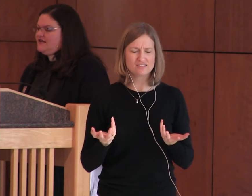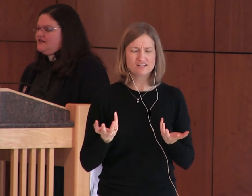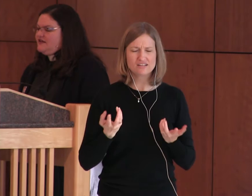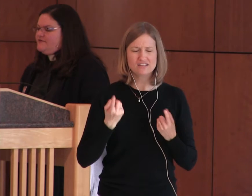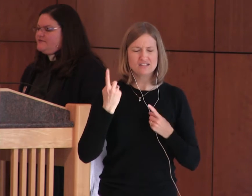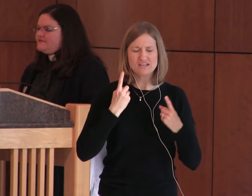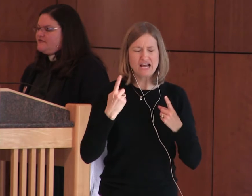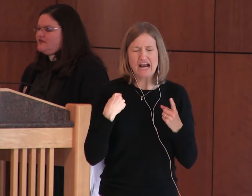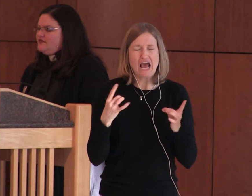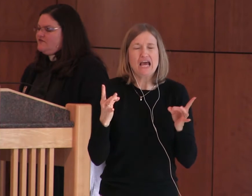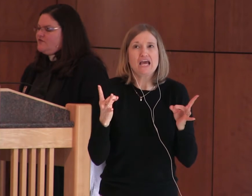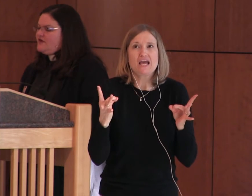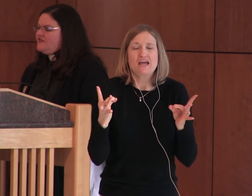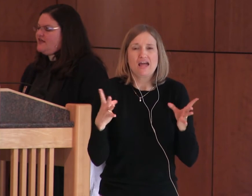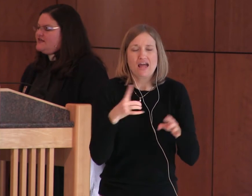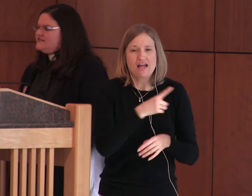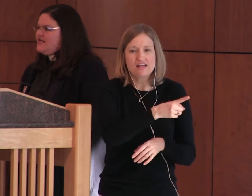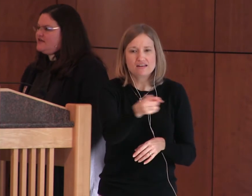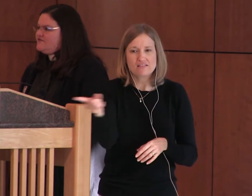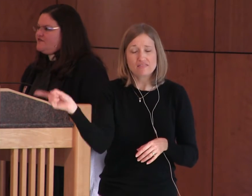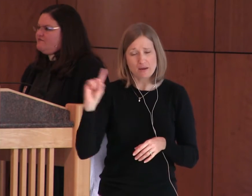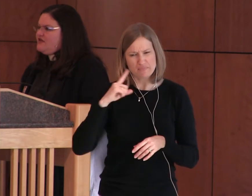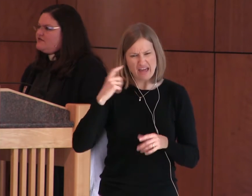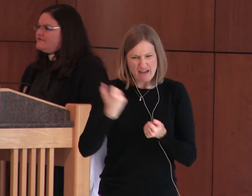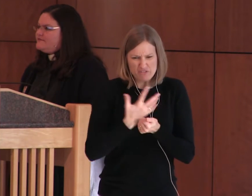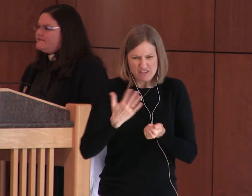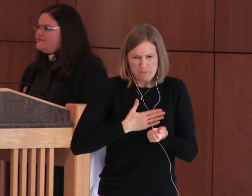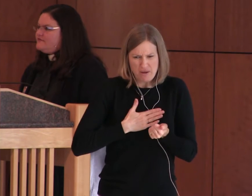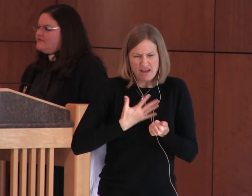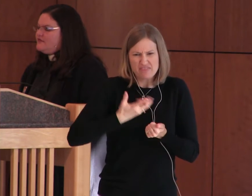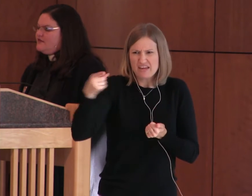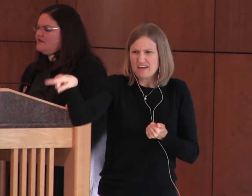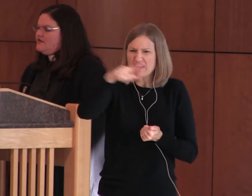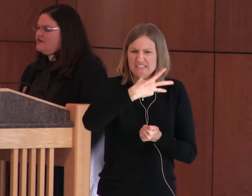And I hated them for what they had taken from me.